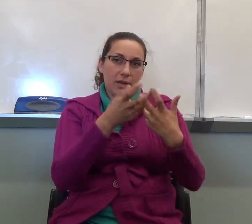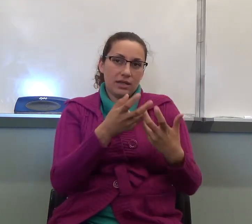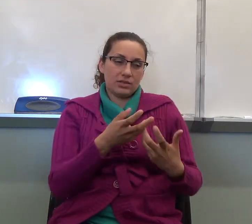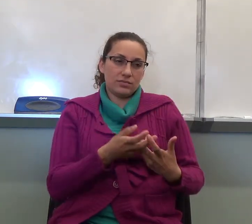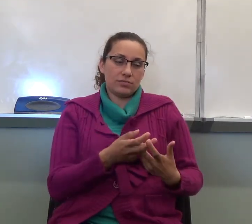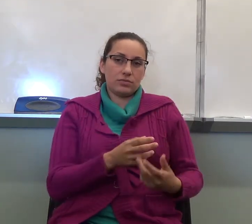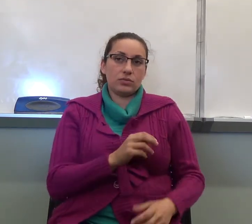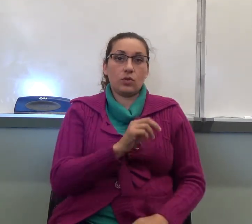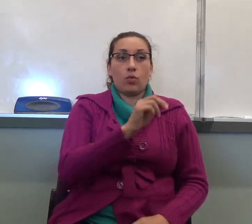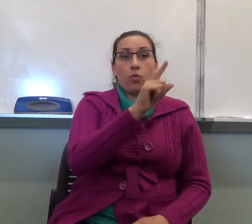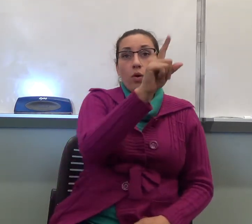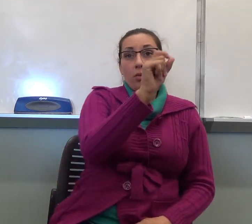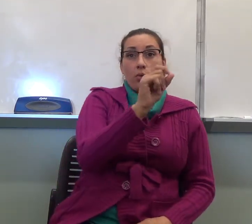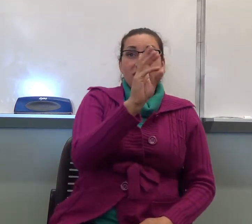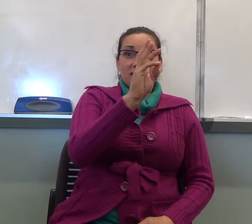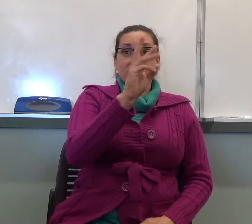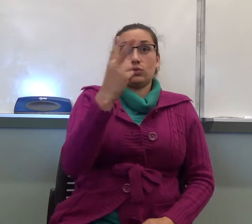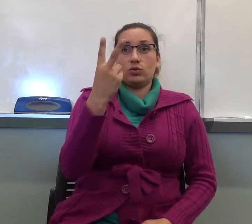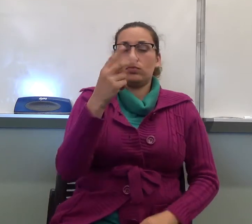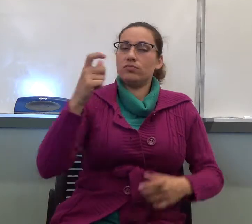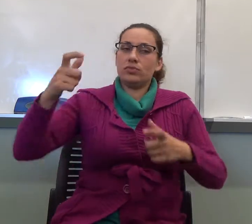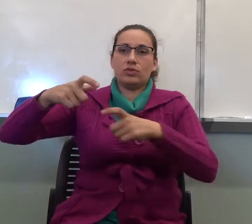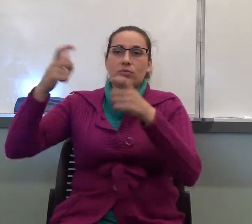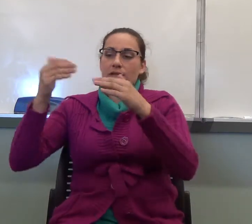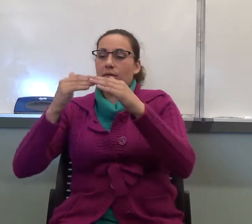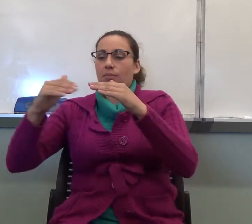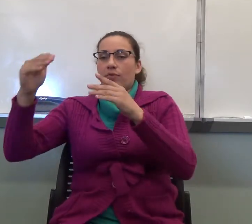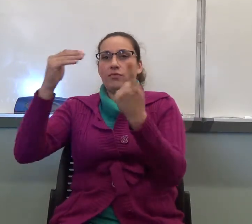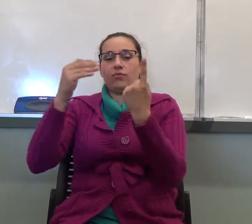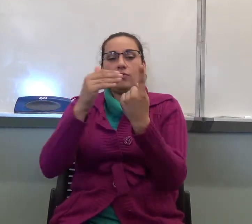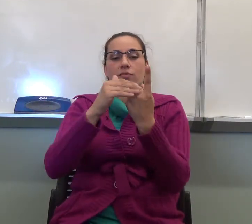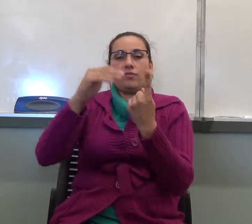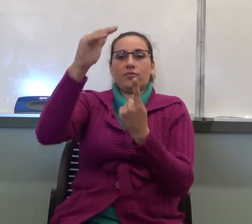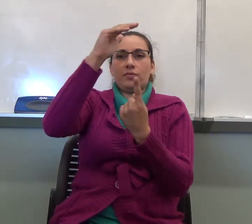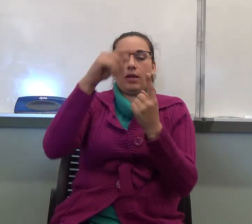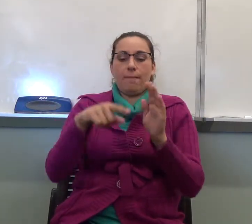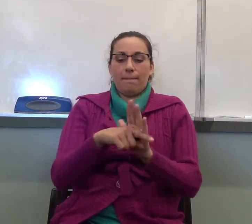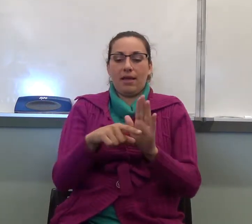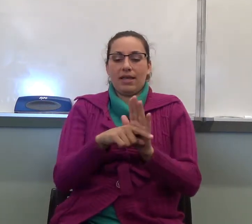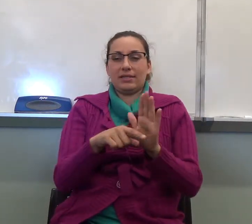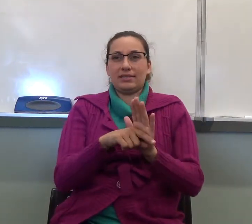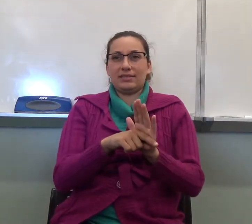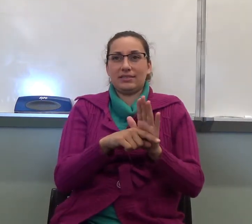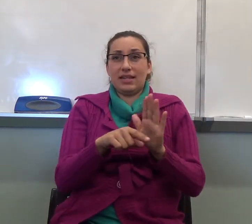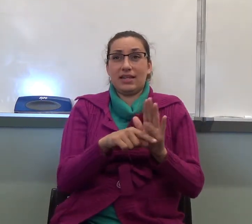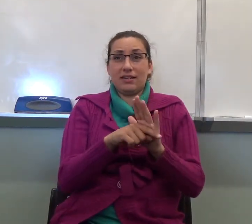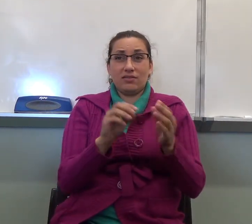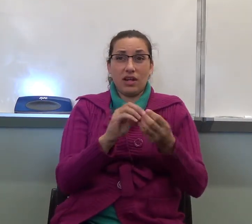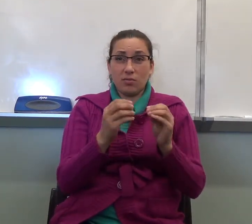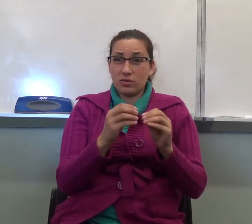1.62, no, that's too big. Minus 7/5. Well, that would be a negative number, first of